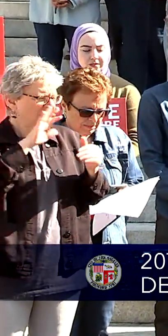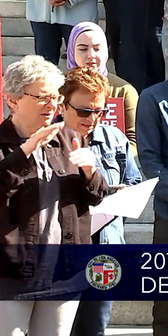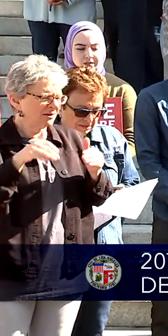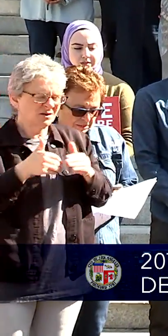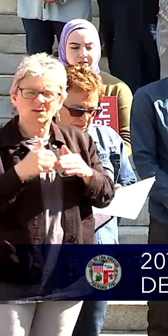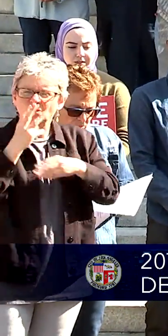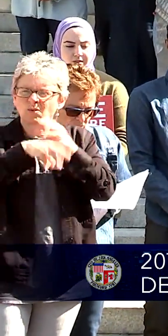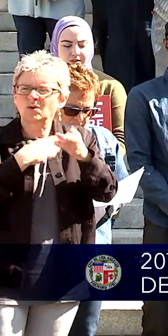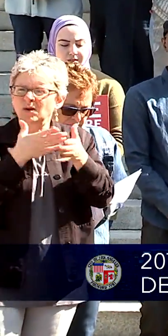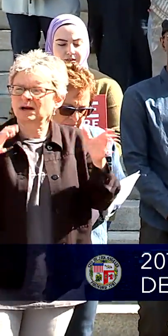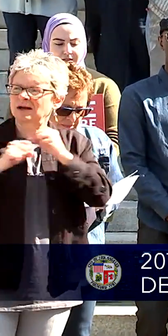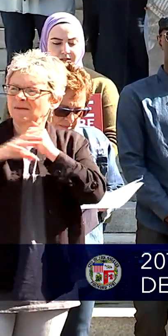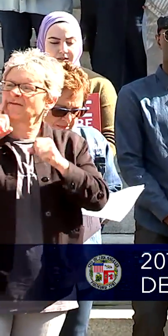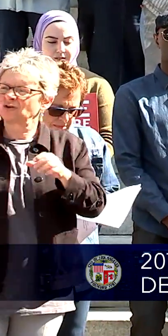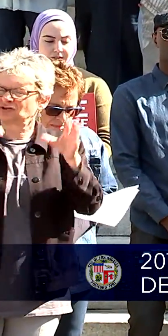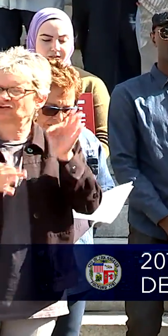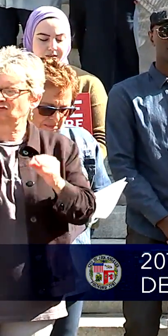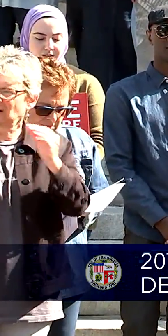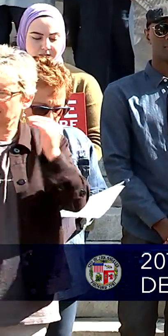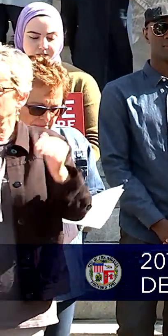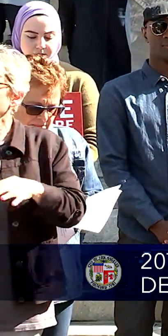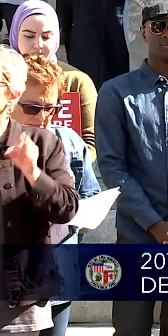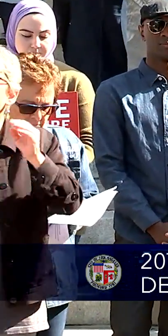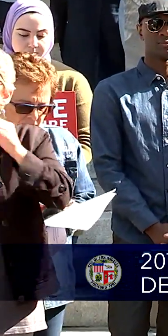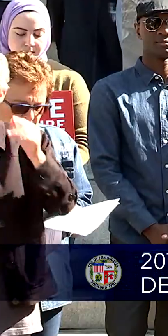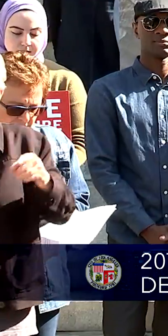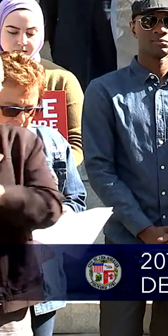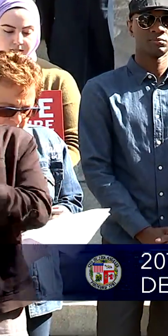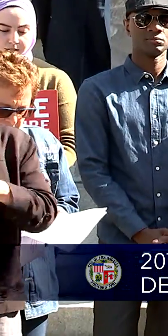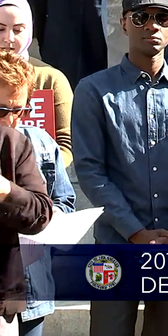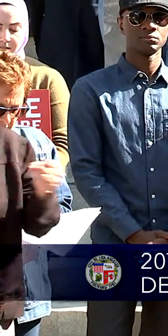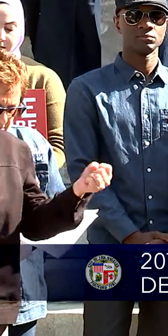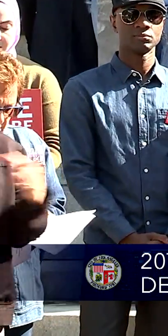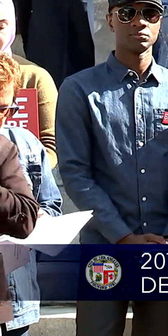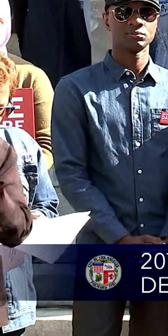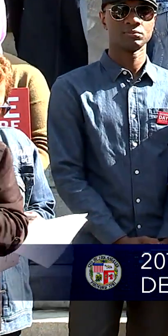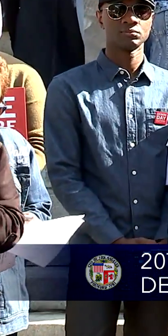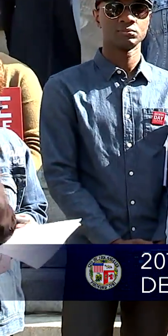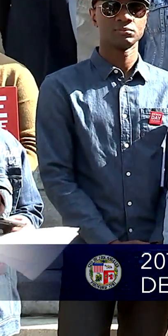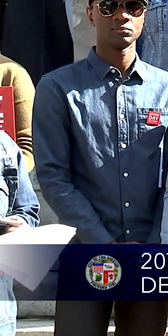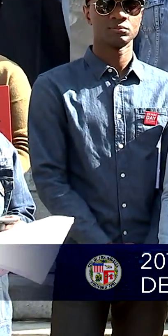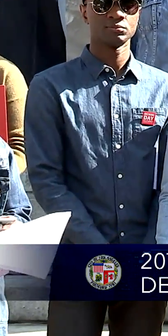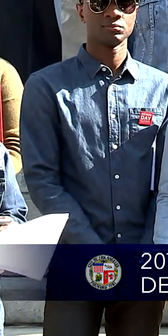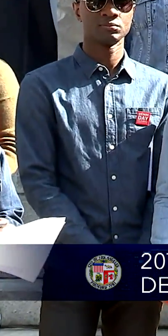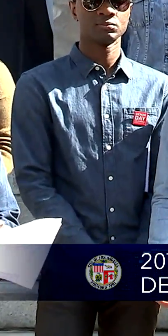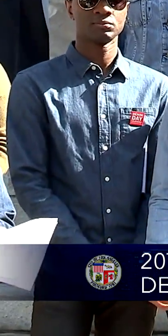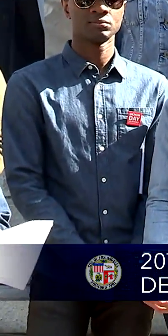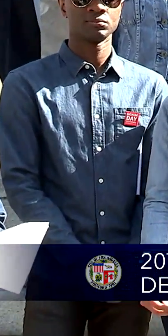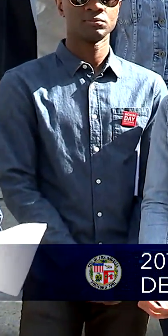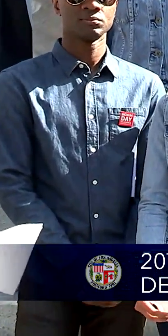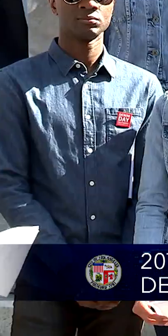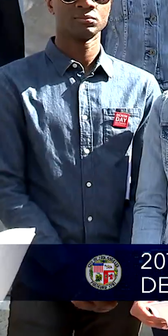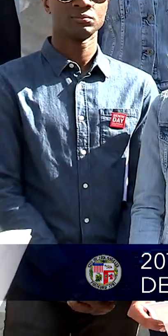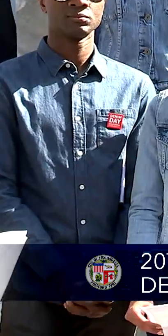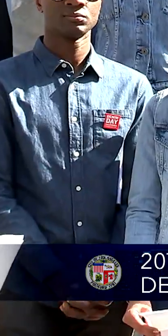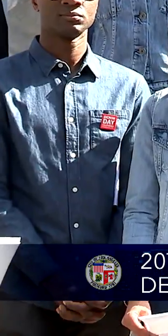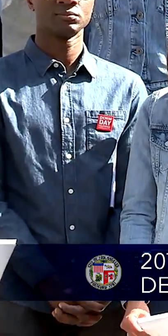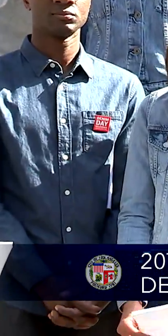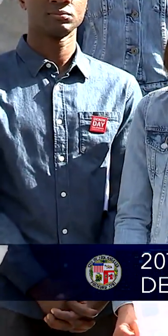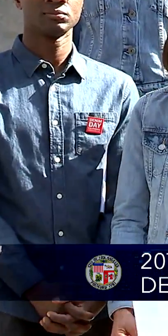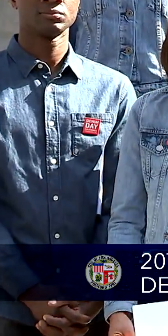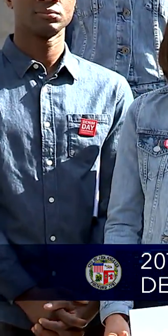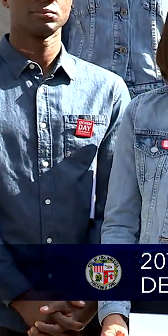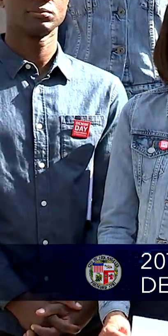a worldwide campaign for justice. Justice for those who are afraid to speak against their assailant. Justice for those who